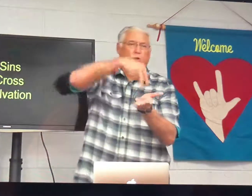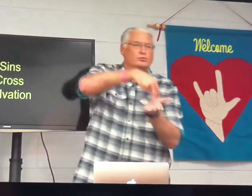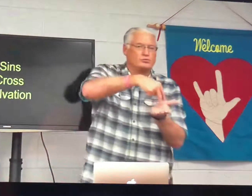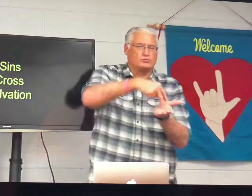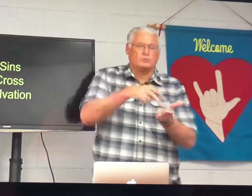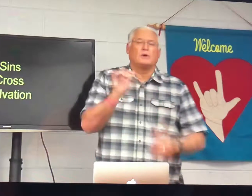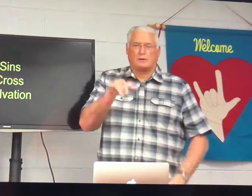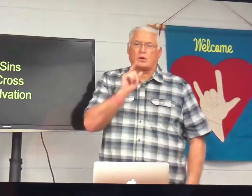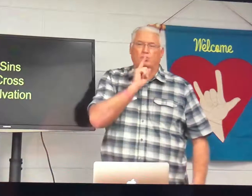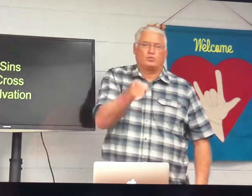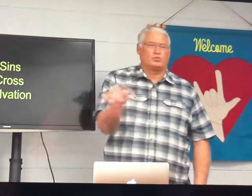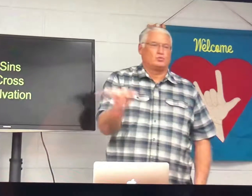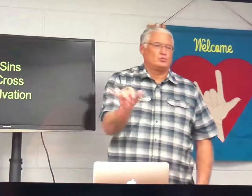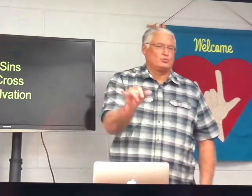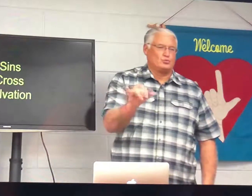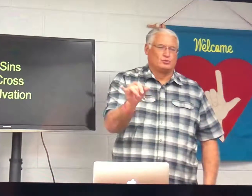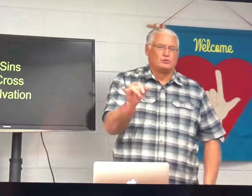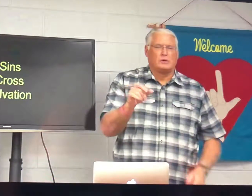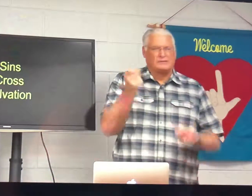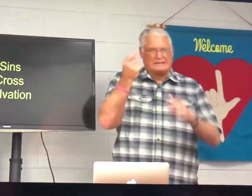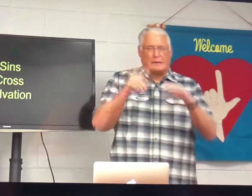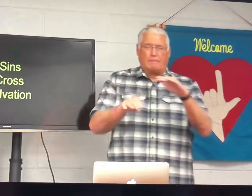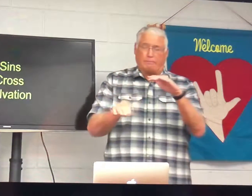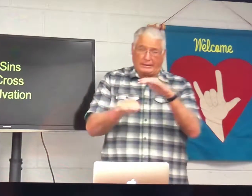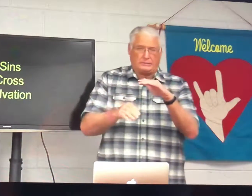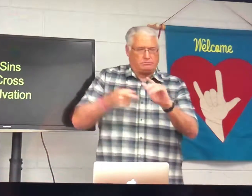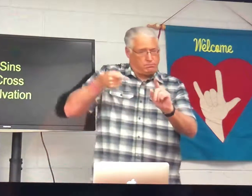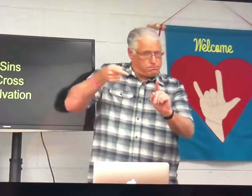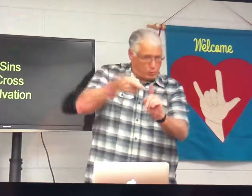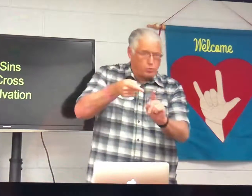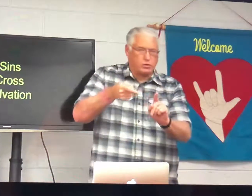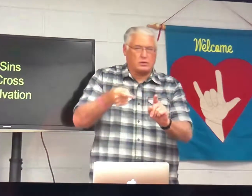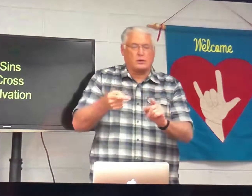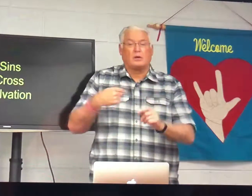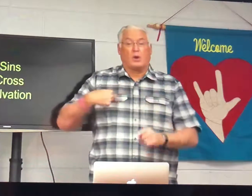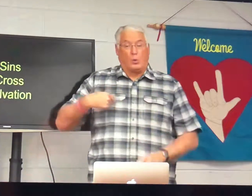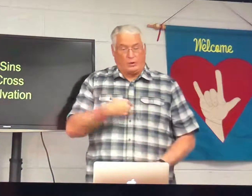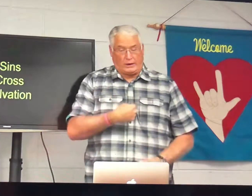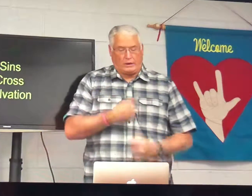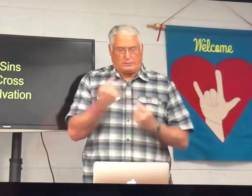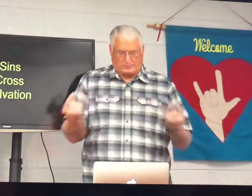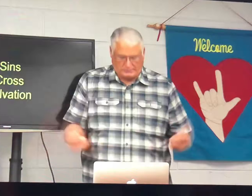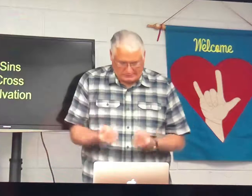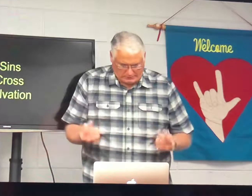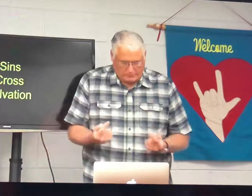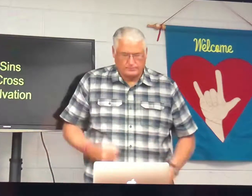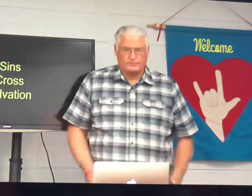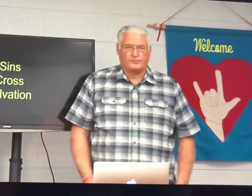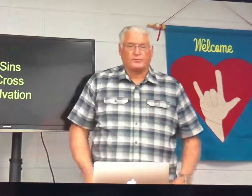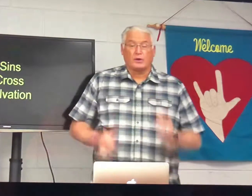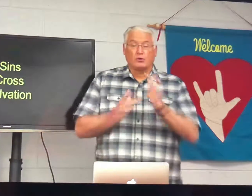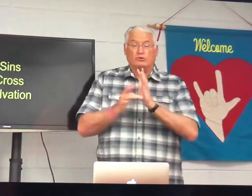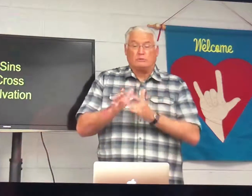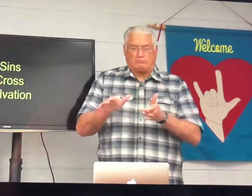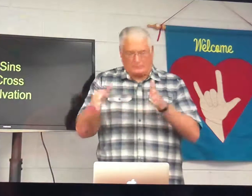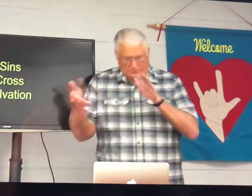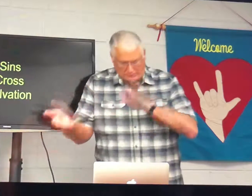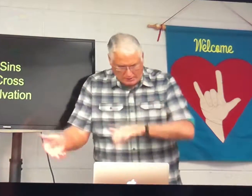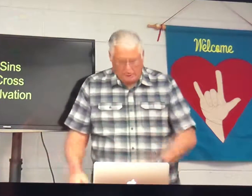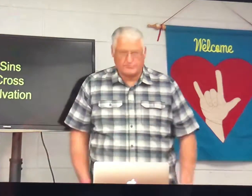expecting that pitch. You can really hone in on the fastball and the curveball. And, lefties have had success off him, but righties have hit him very hard